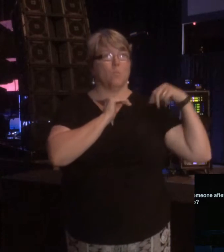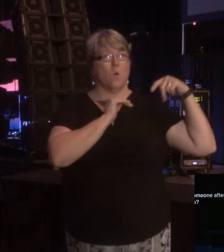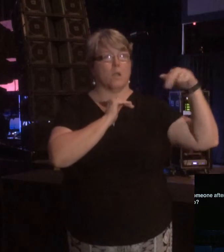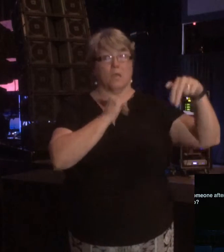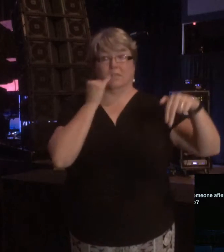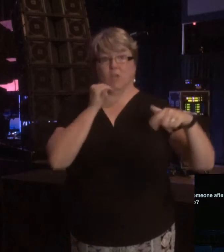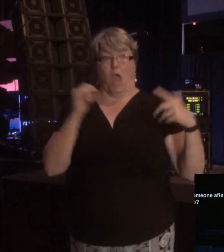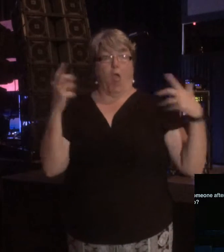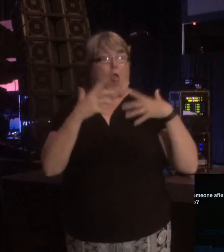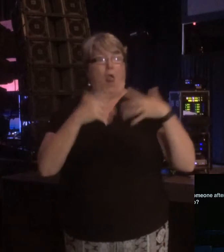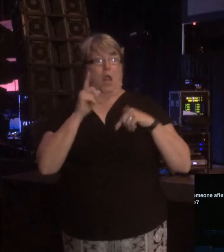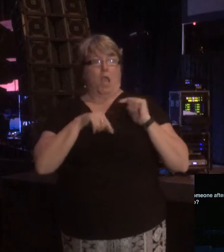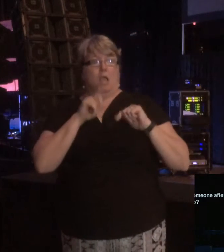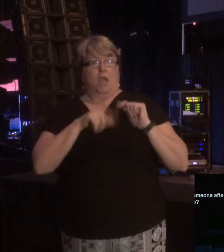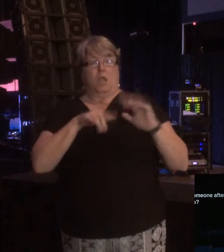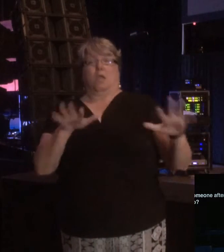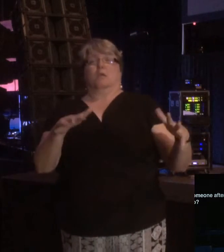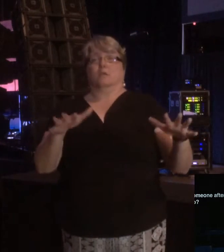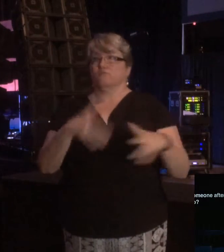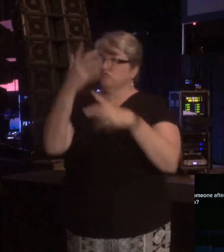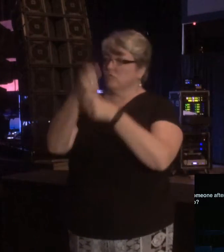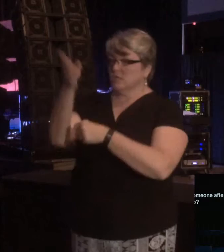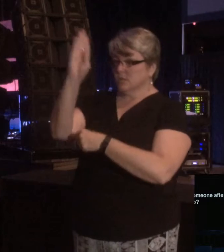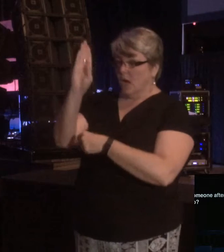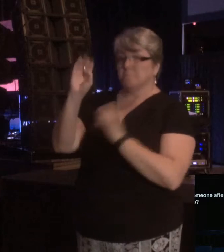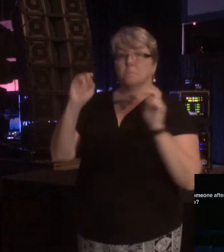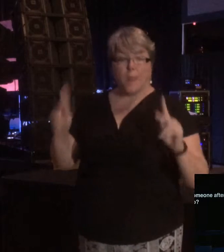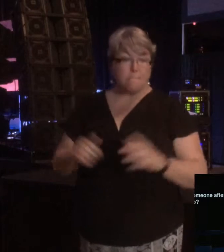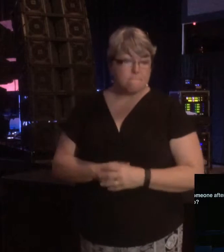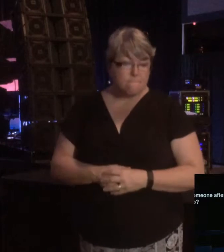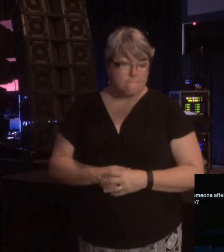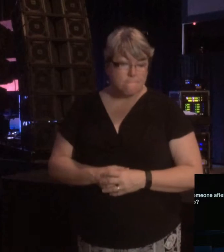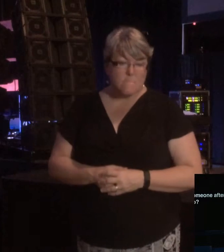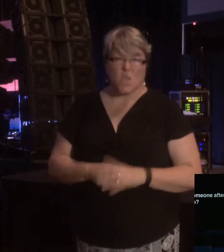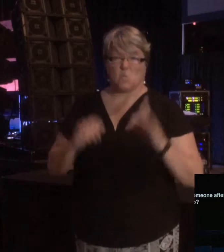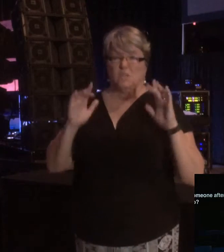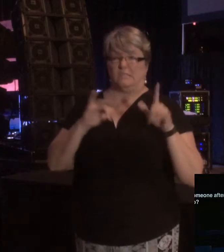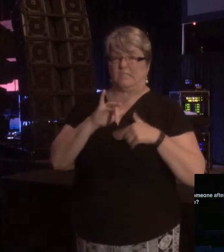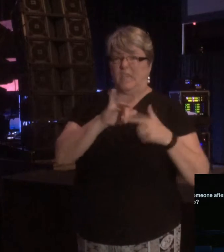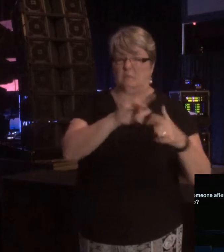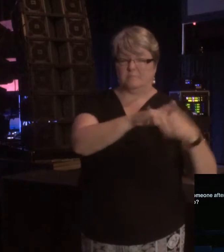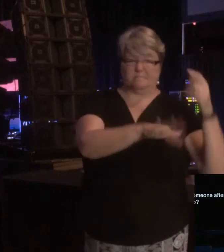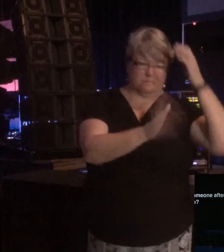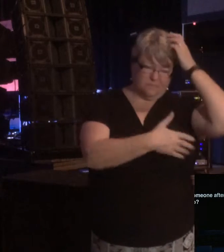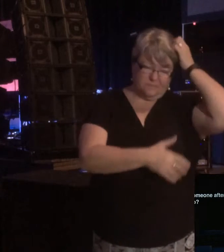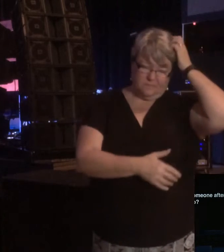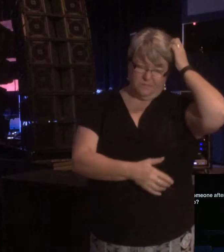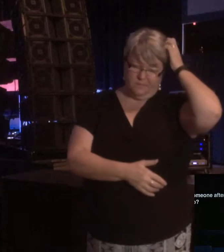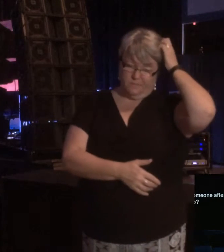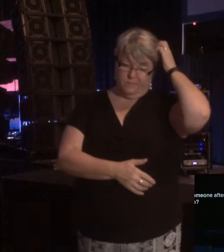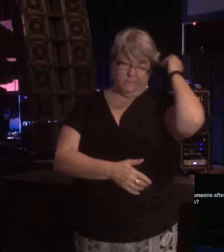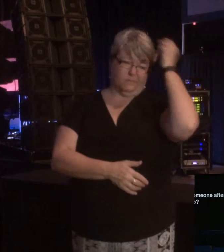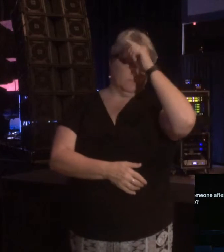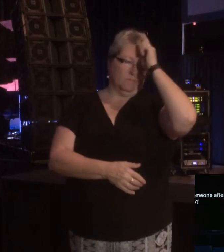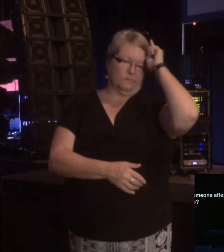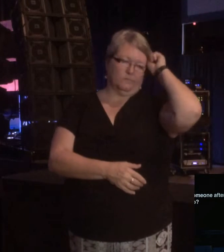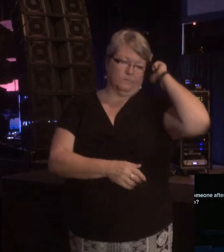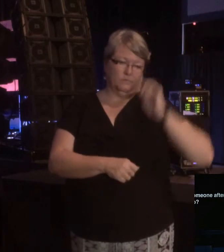up and got back together and then broke up and ended up getting married, and find a lot of hope in that. And